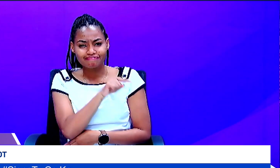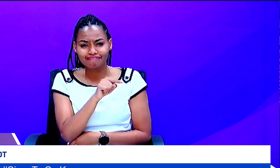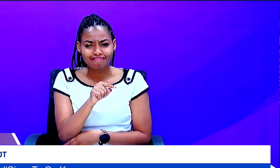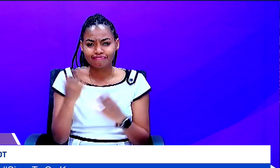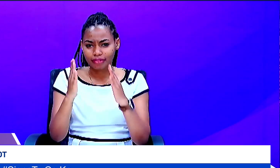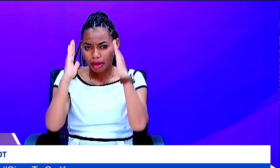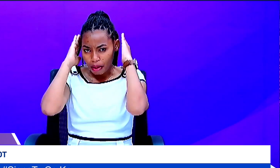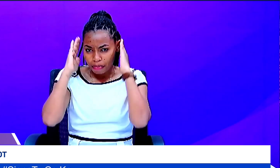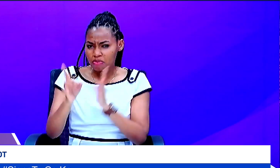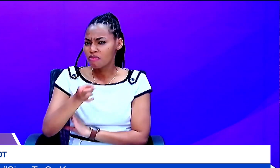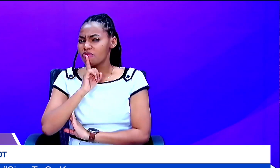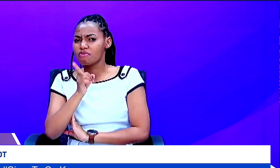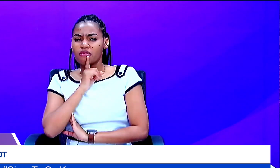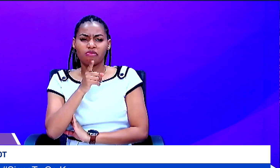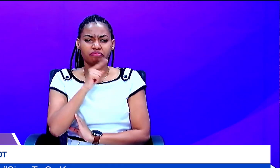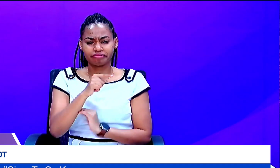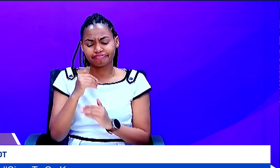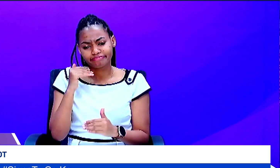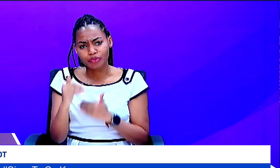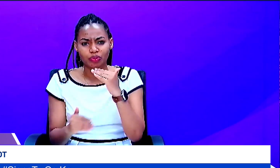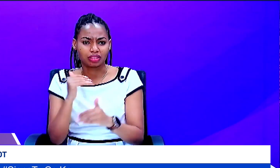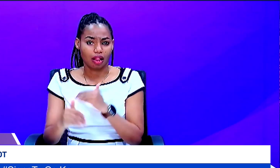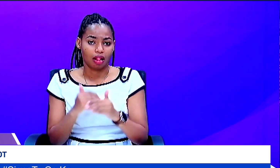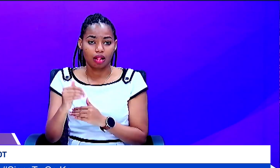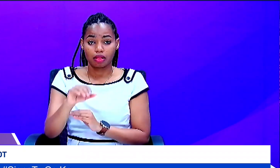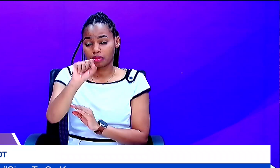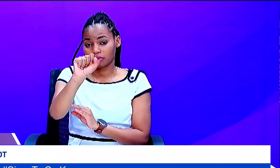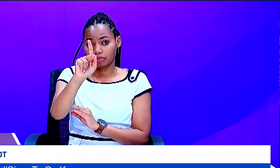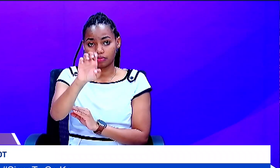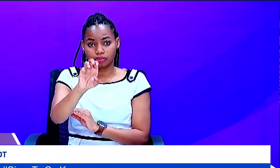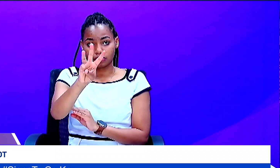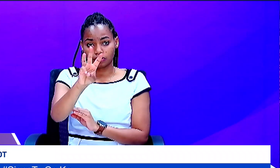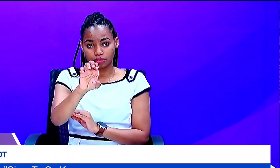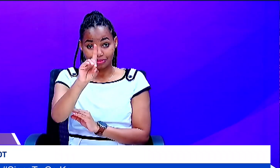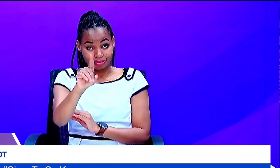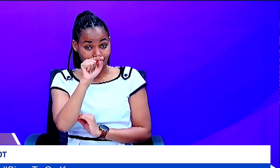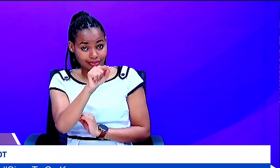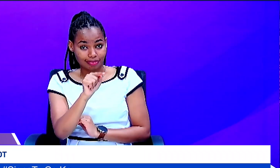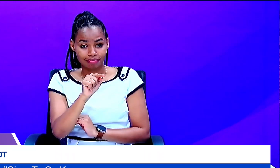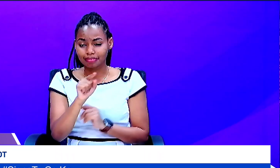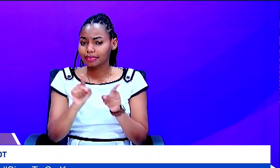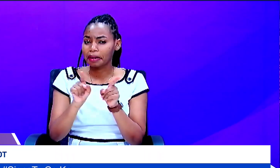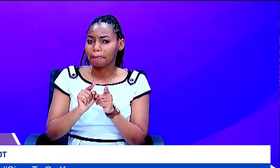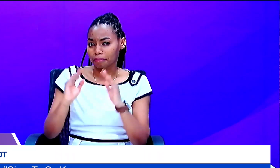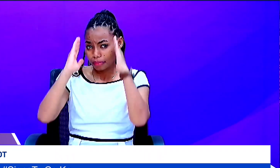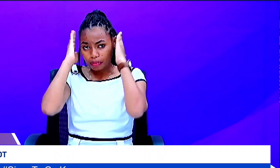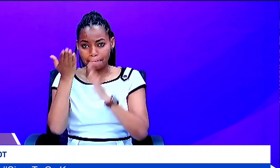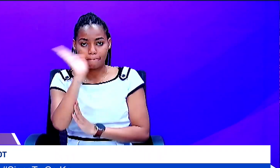The Parliamentary Committee on Diaspora Affairs claims the recruitment process was skewed